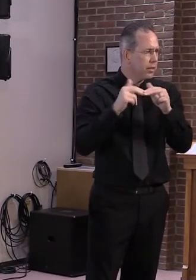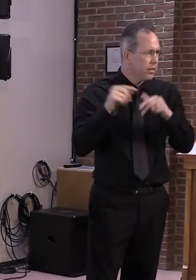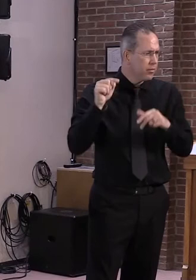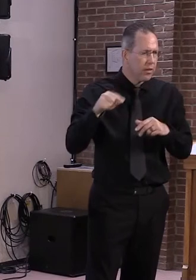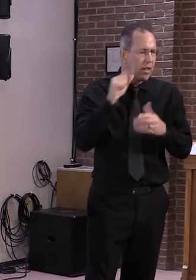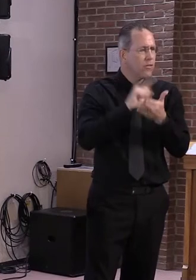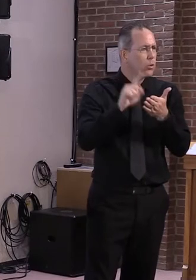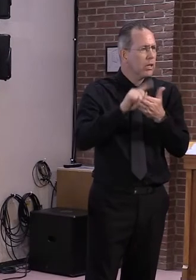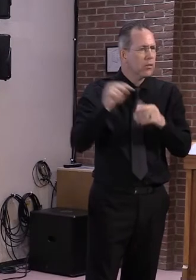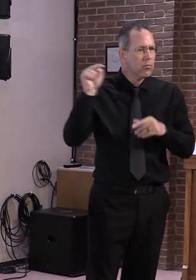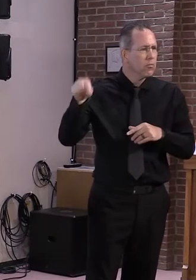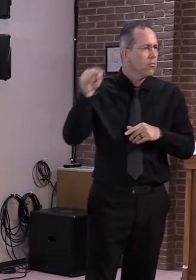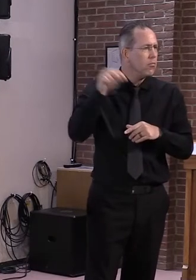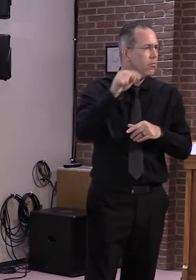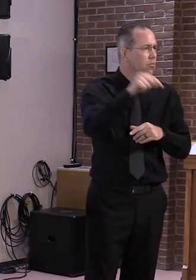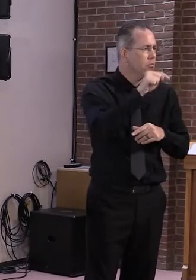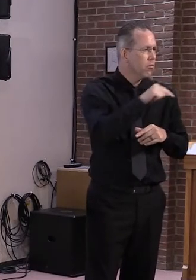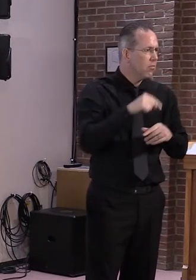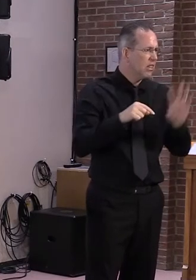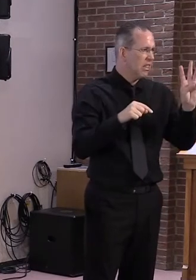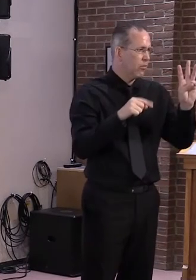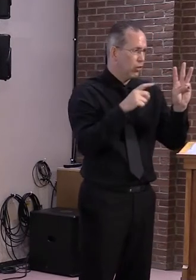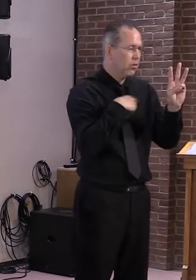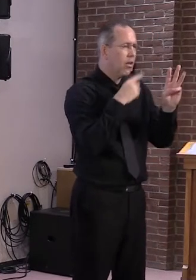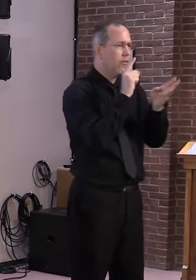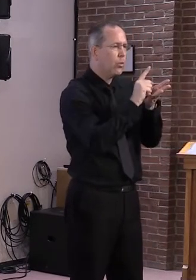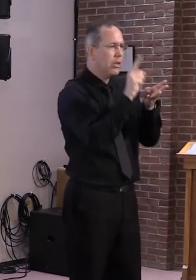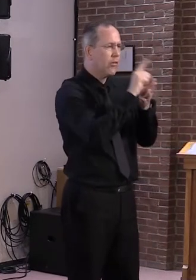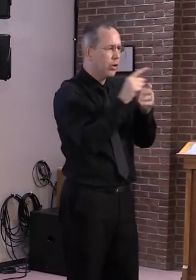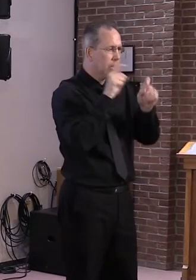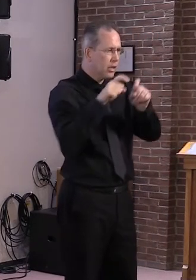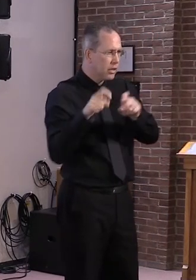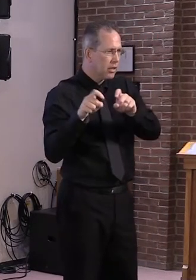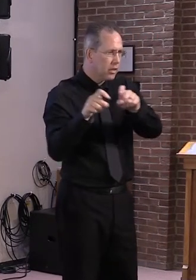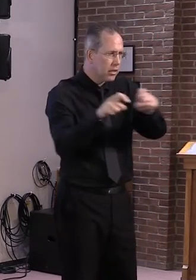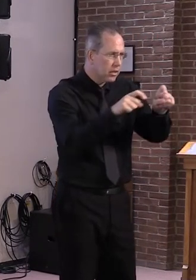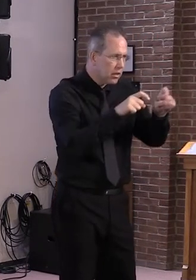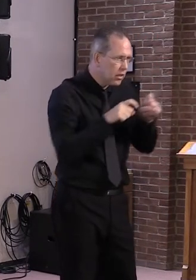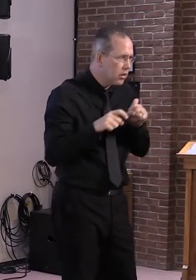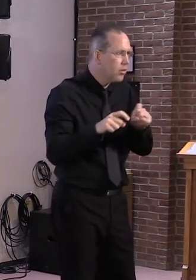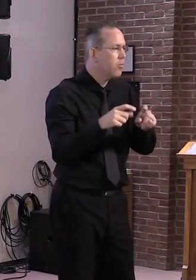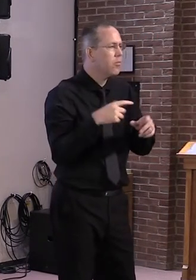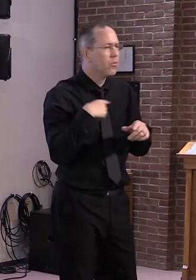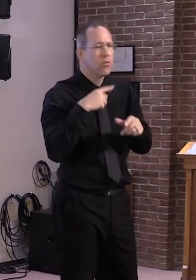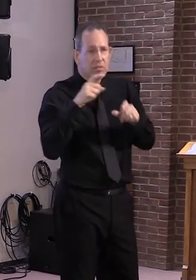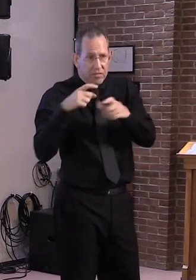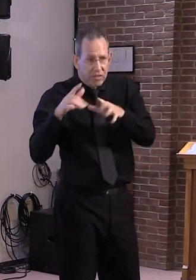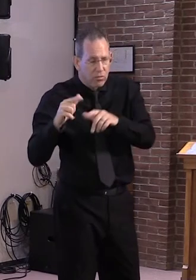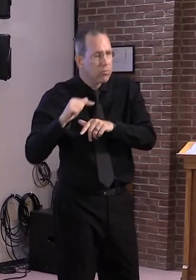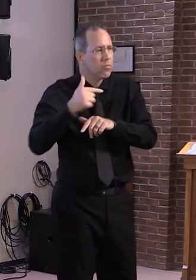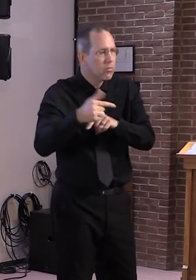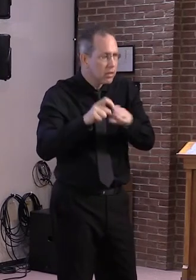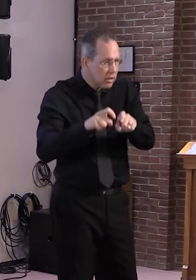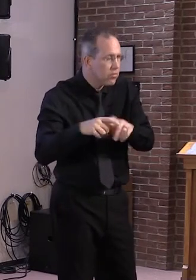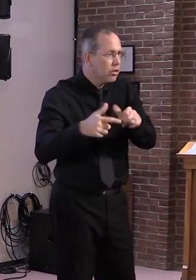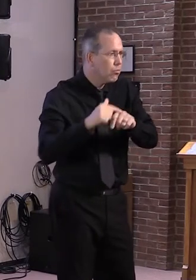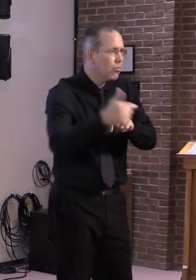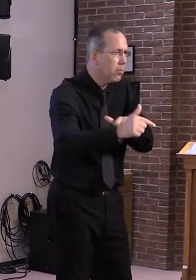up will be Northwest State Correctional Facility. So that is the update that I've got for you,